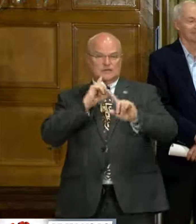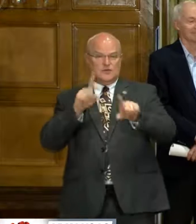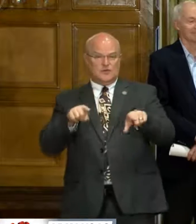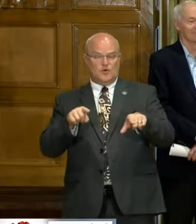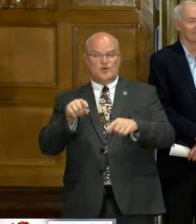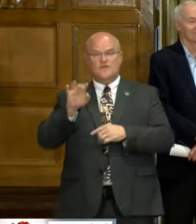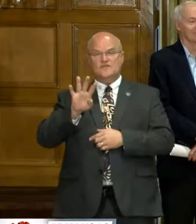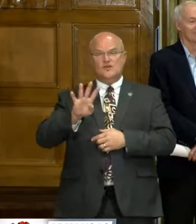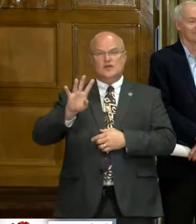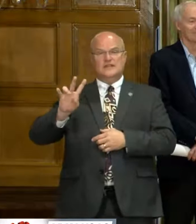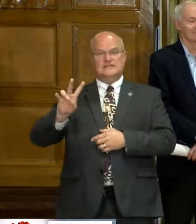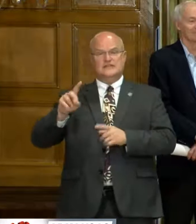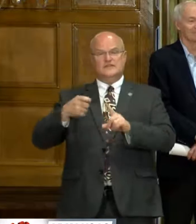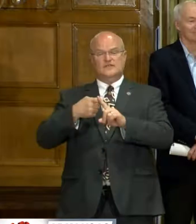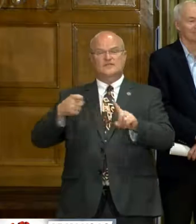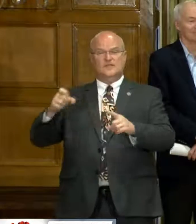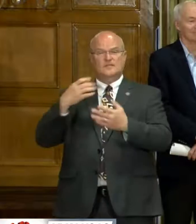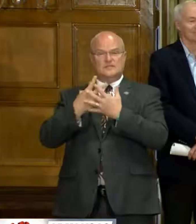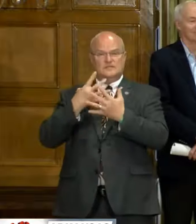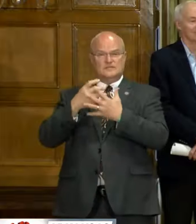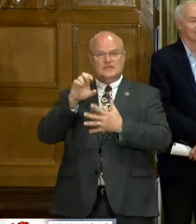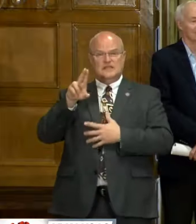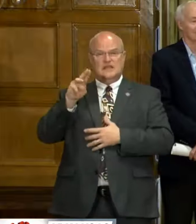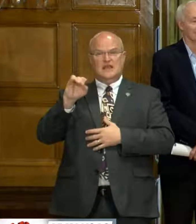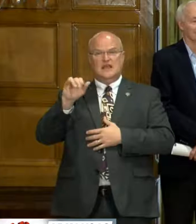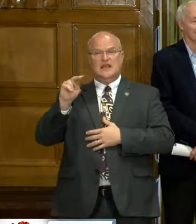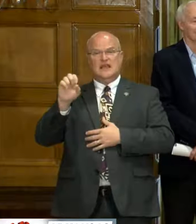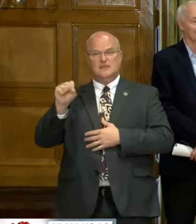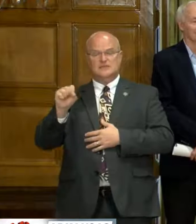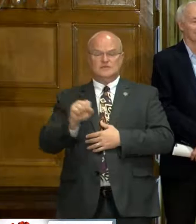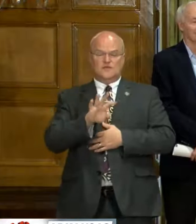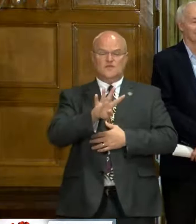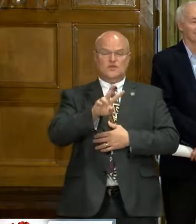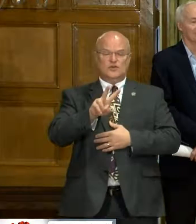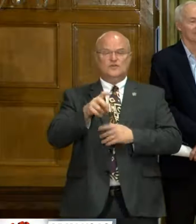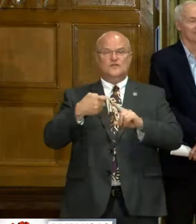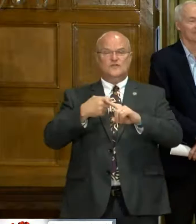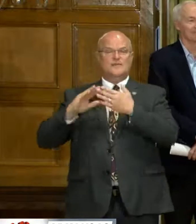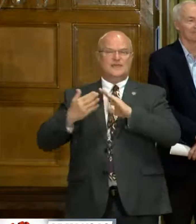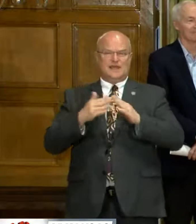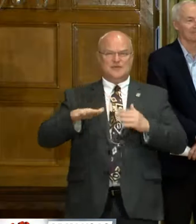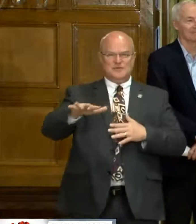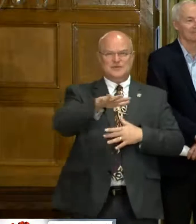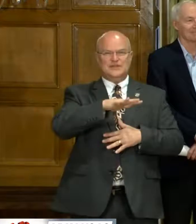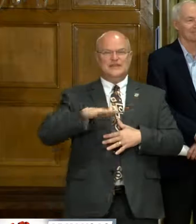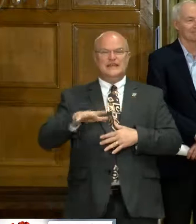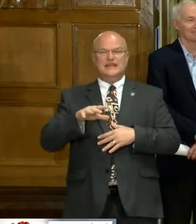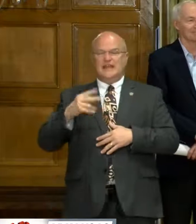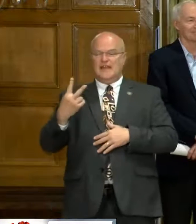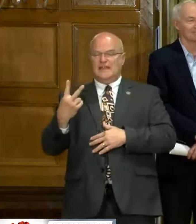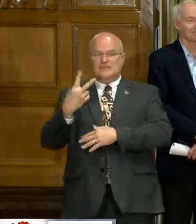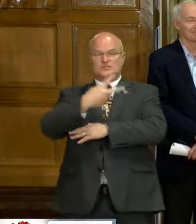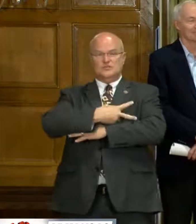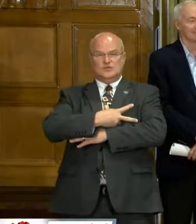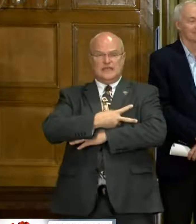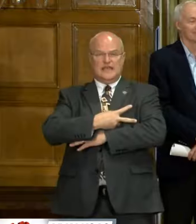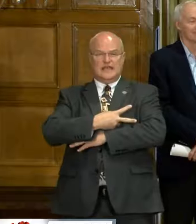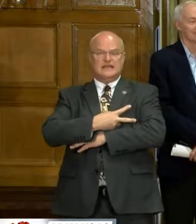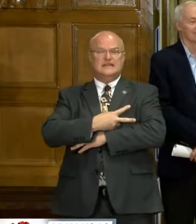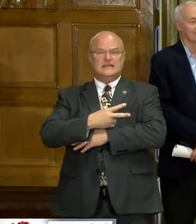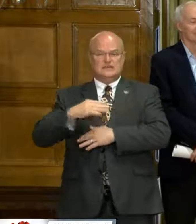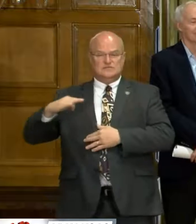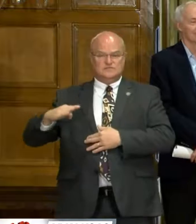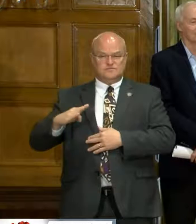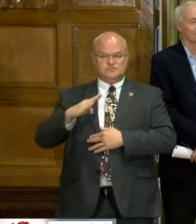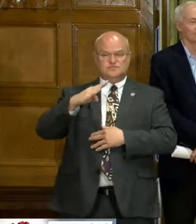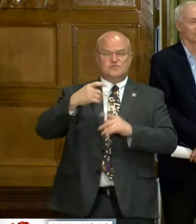reported. 47 of those were from the Cummins unit, and 42 were from the community. And that 2-day upward trend that we had been